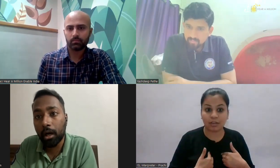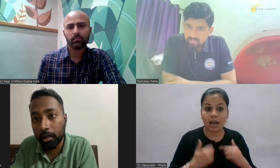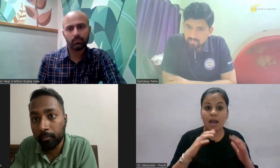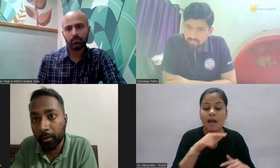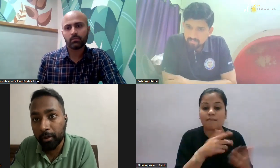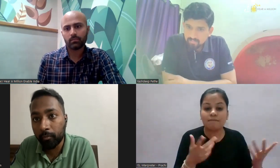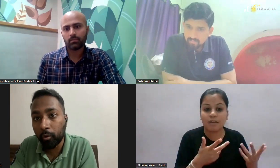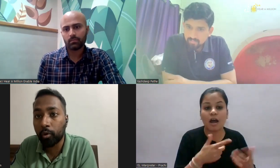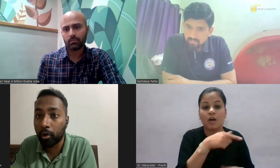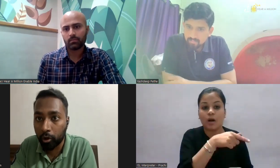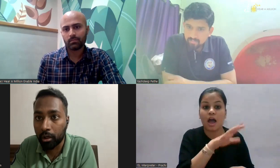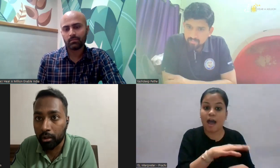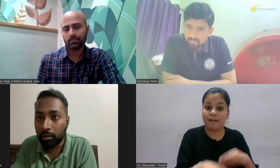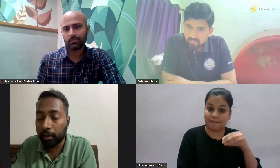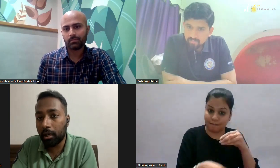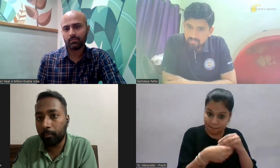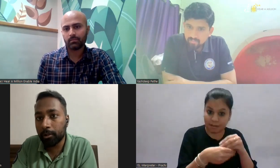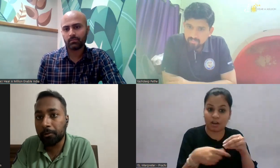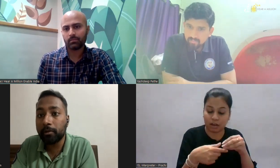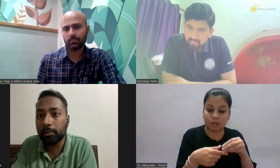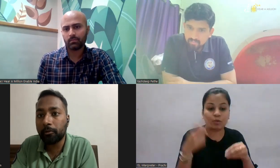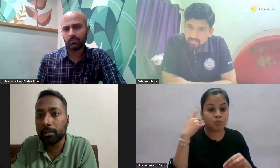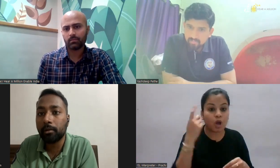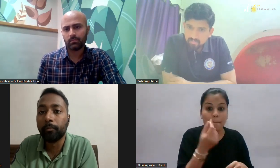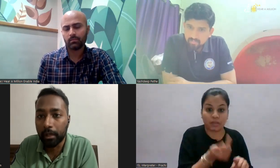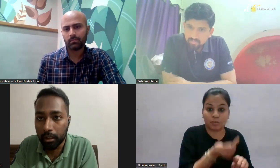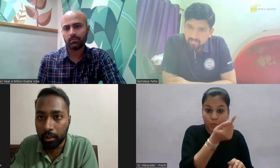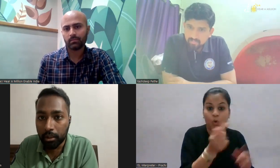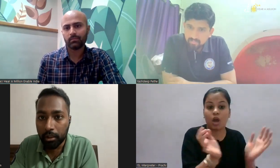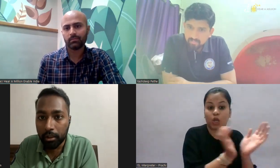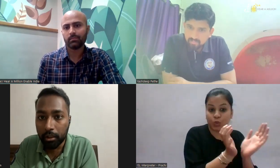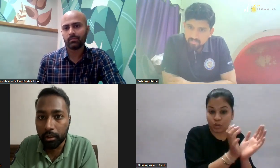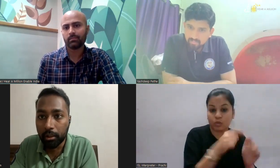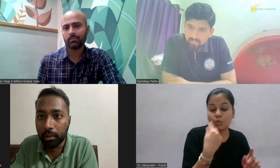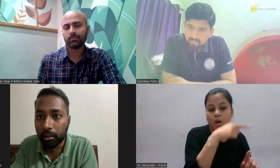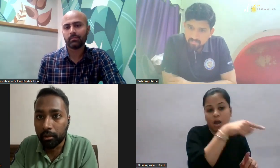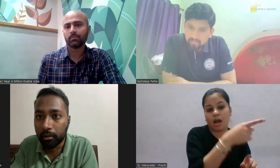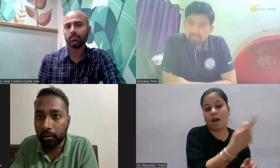charge higher premium or not. That depends on insurance company.